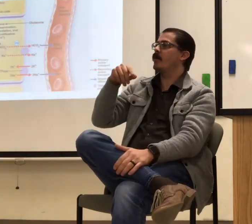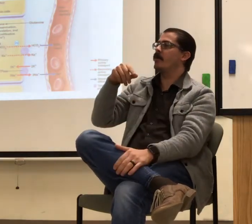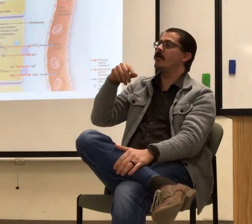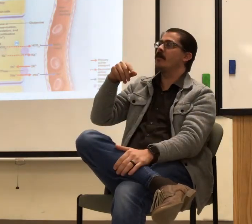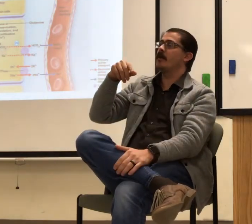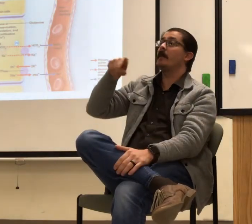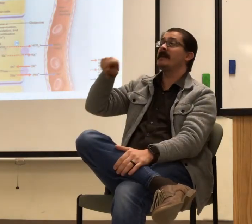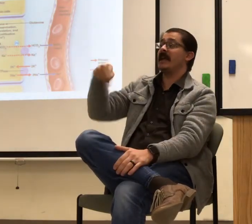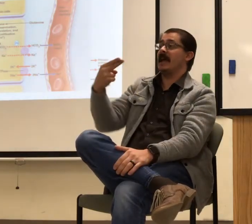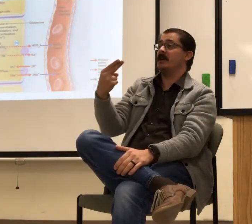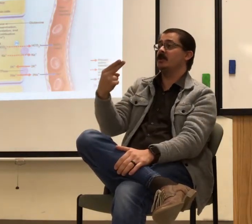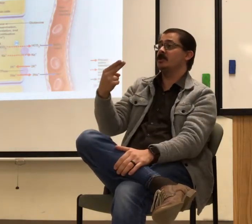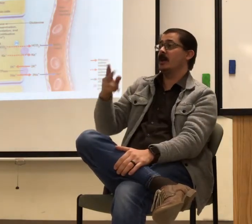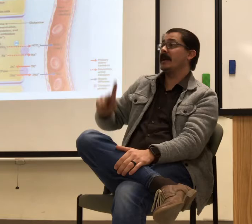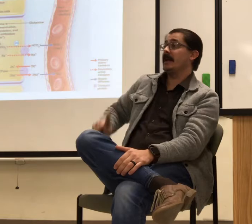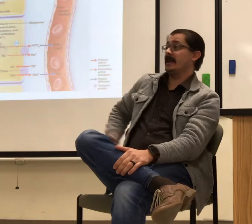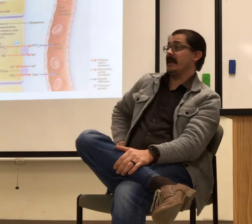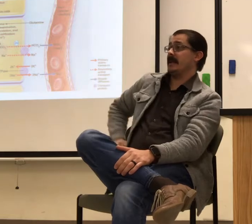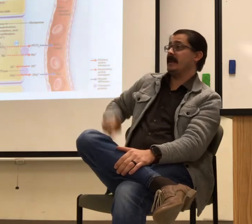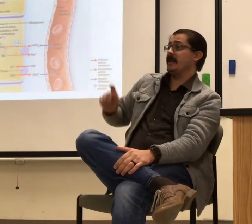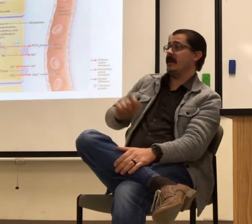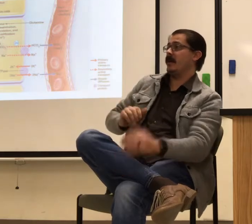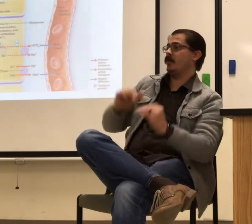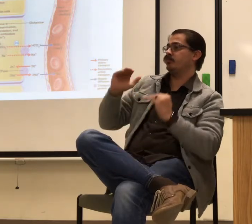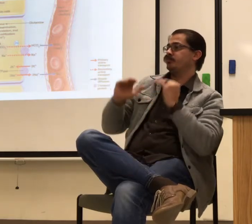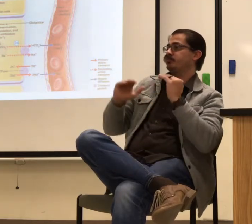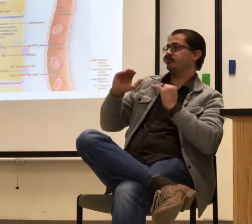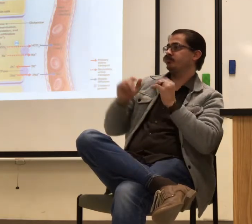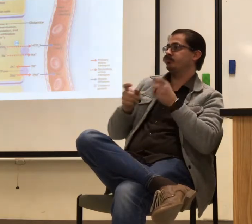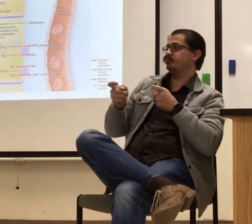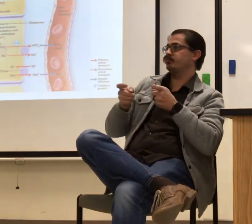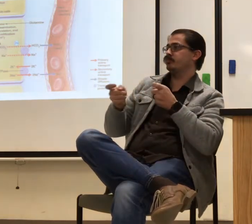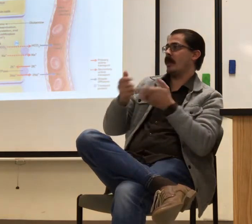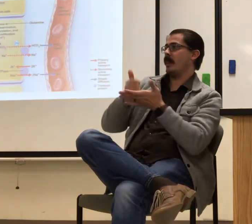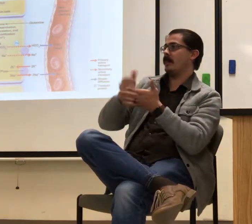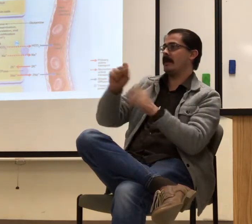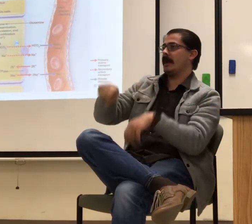homeostatically regulated. And the kidney can help, okay?